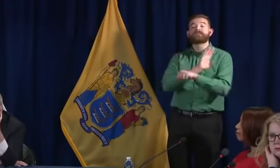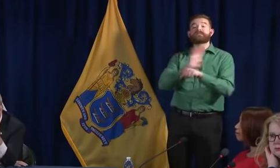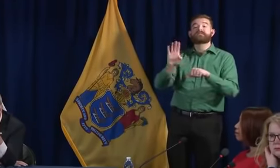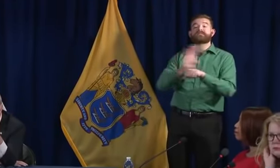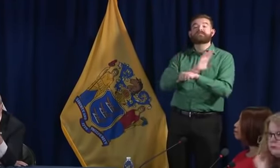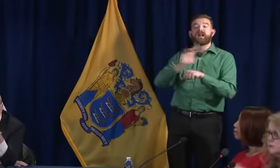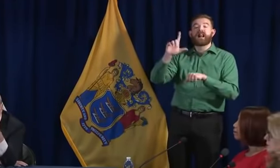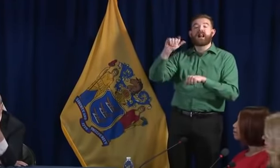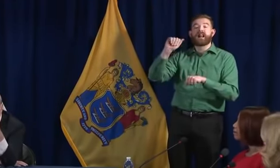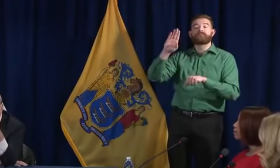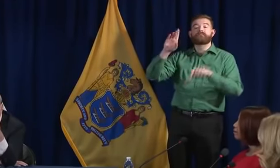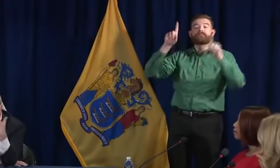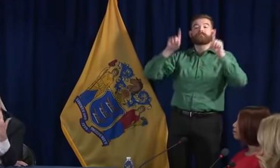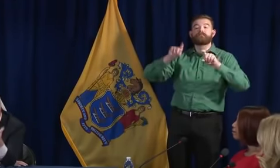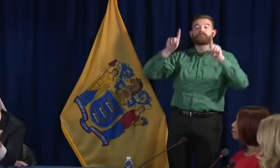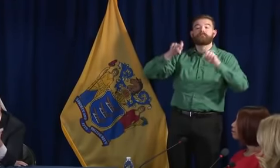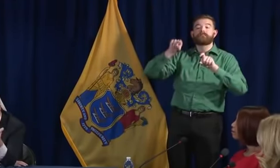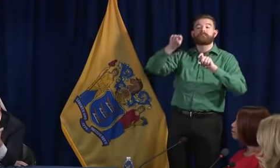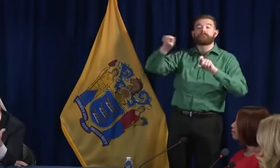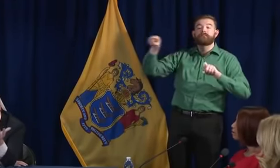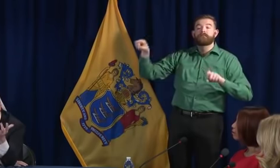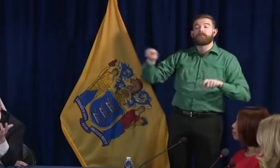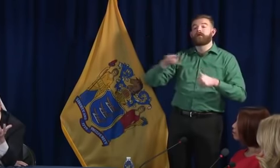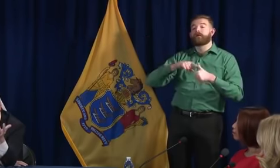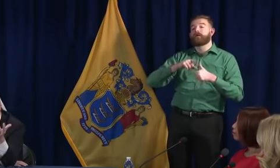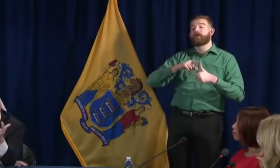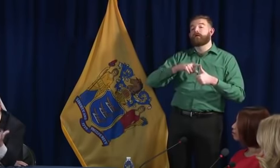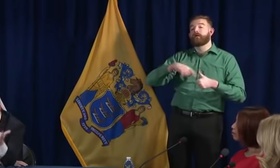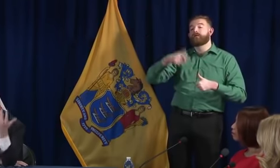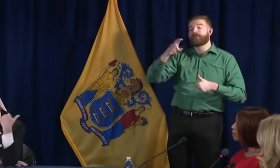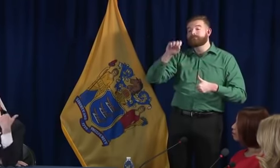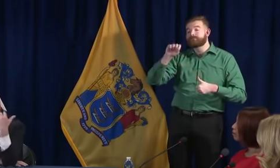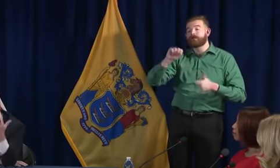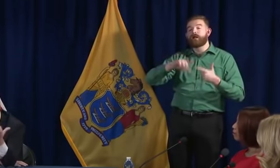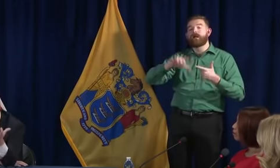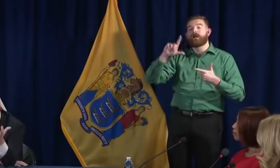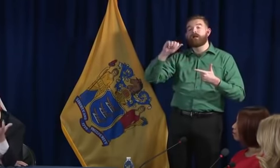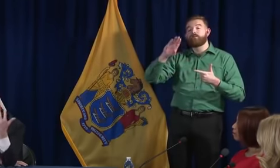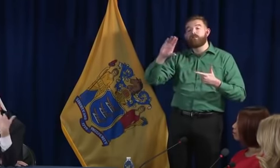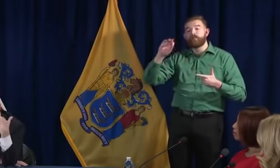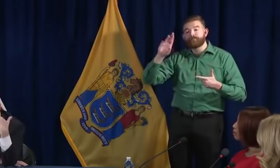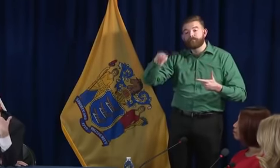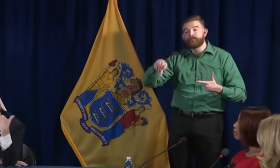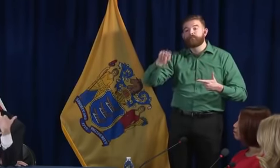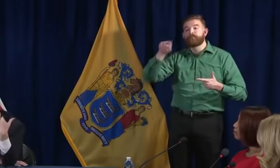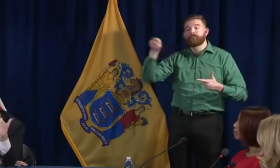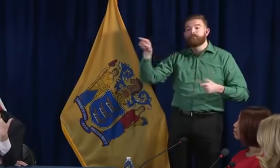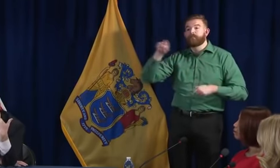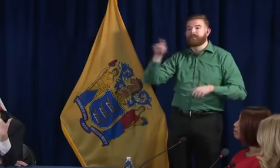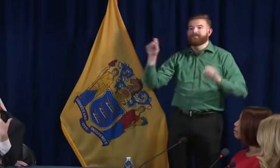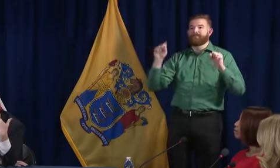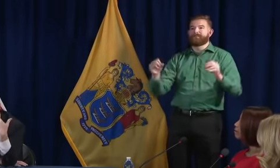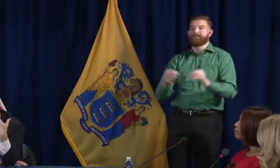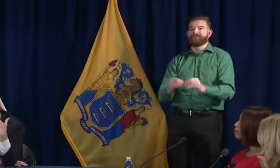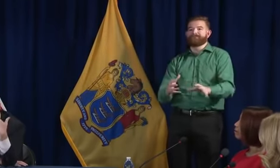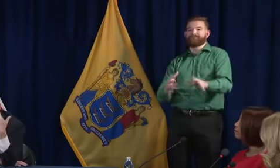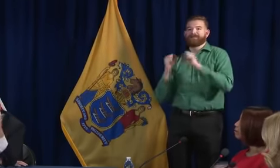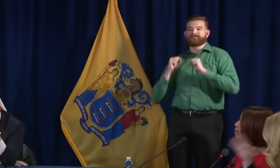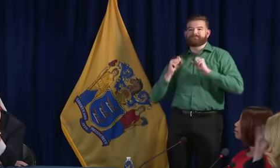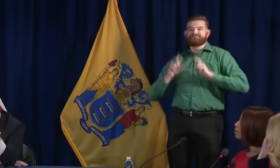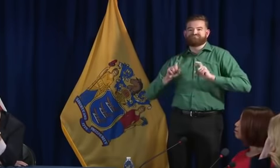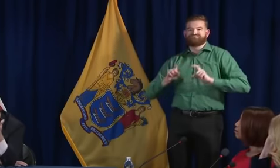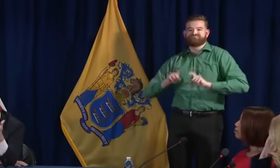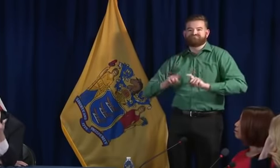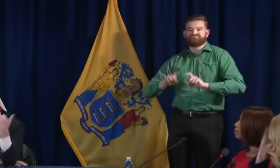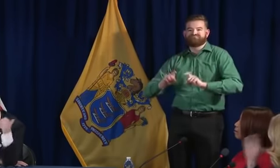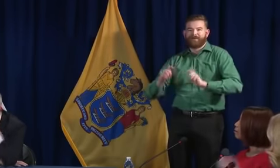Quest, LabCorp. The good news is they could do a lot faster and a lot bigger scale, and we need that. The